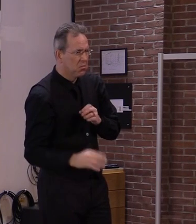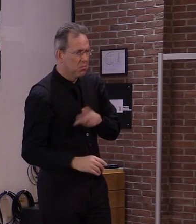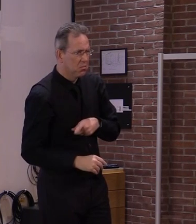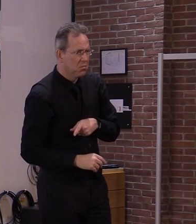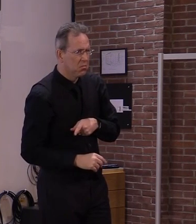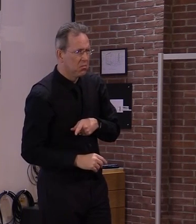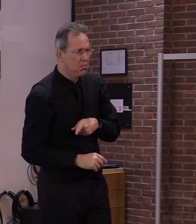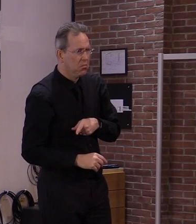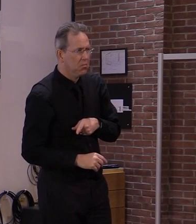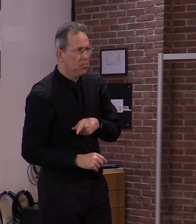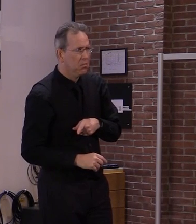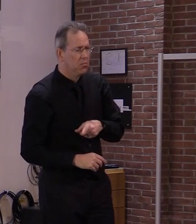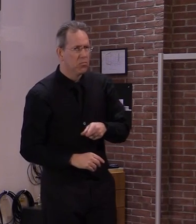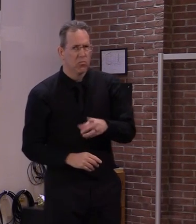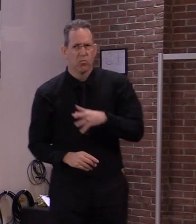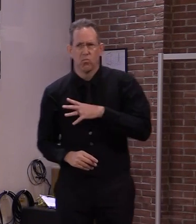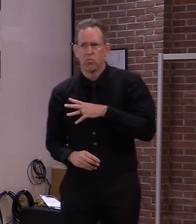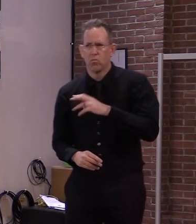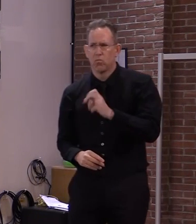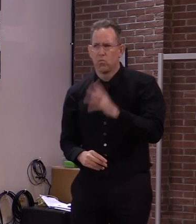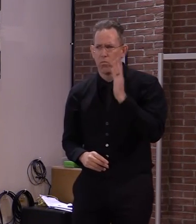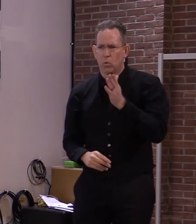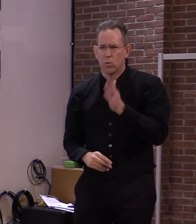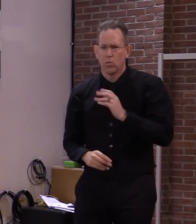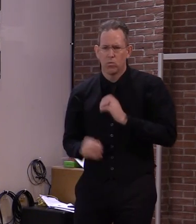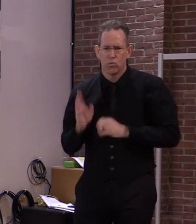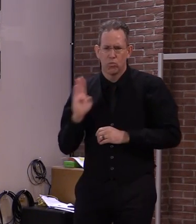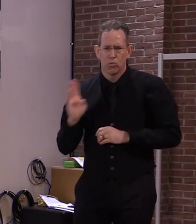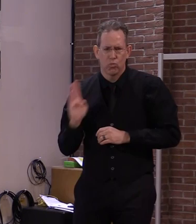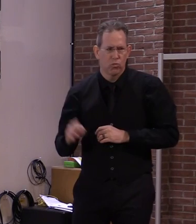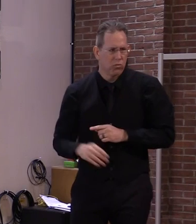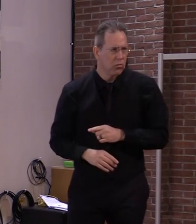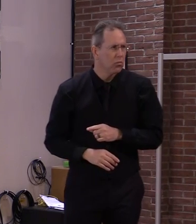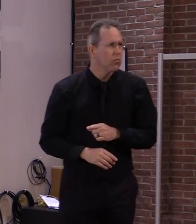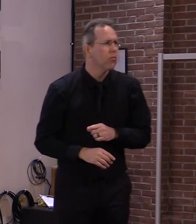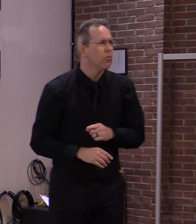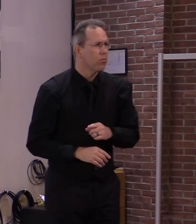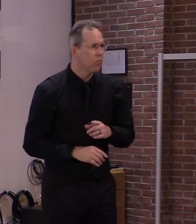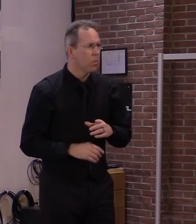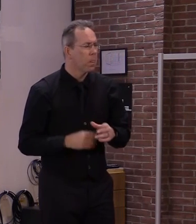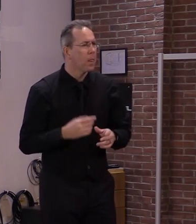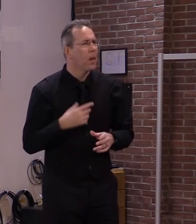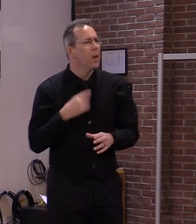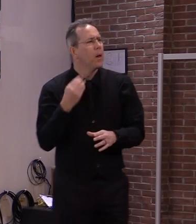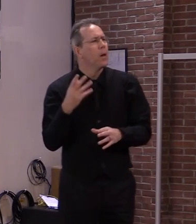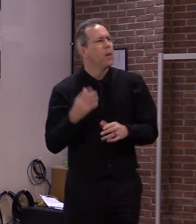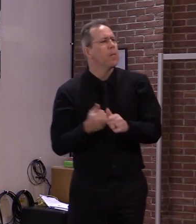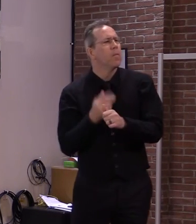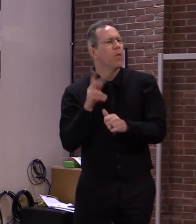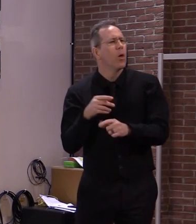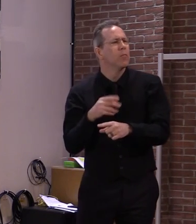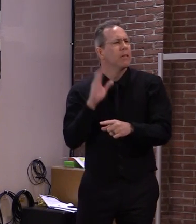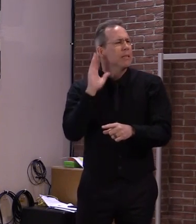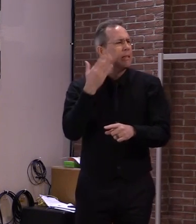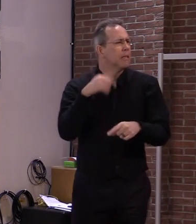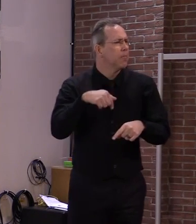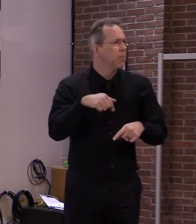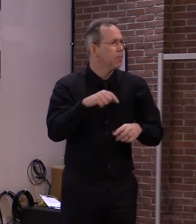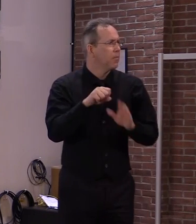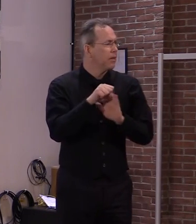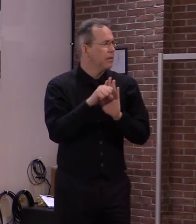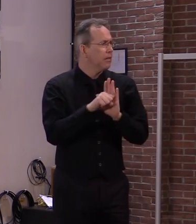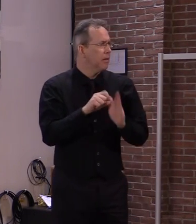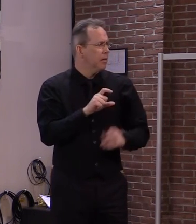Okay. And one follow-up. Apparently, the state police officers with a rank of lieutenant and up have